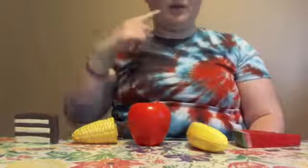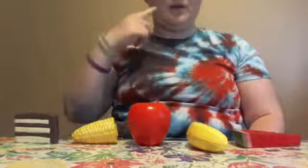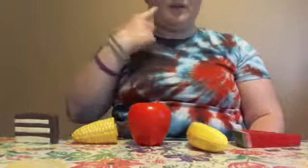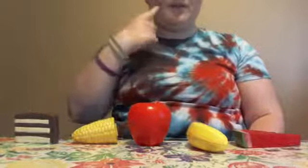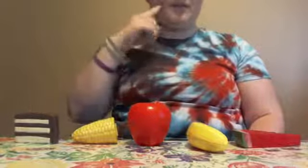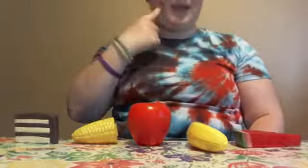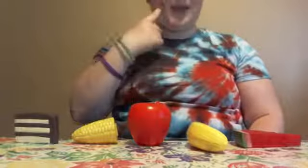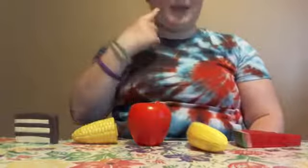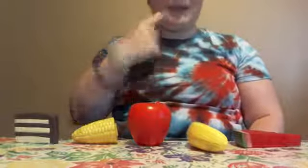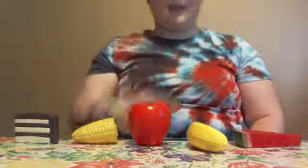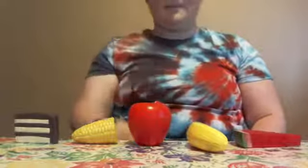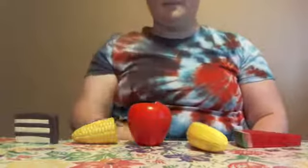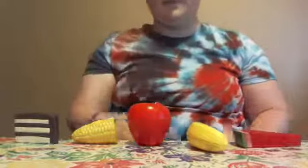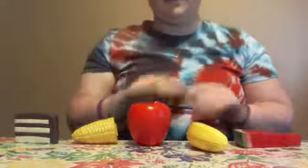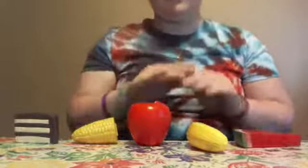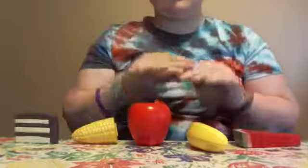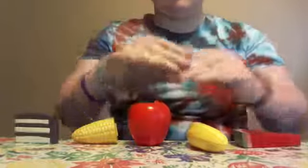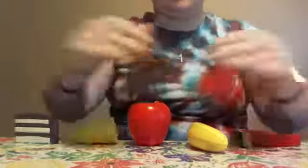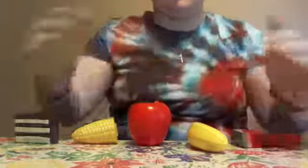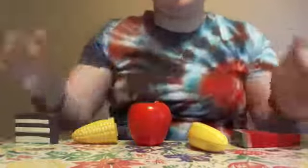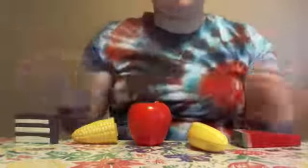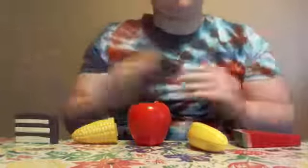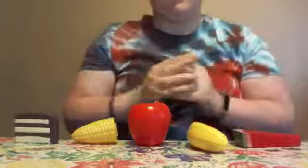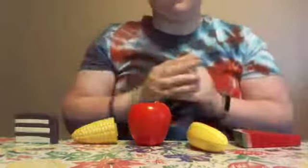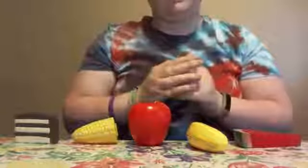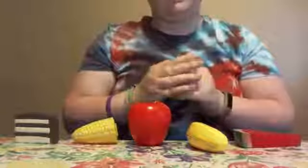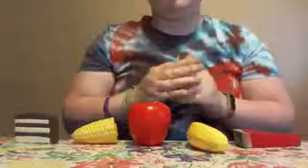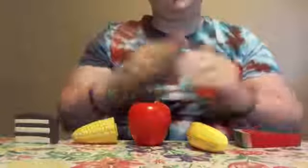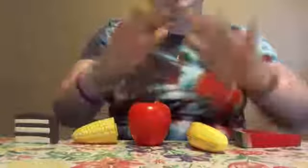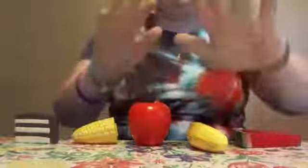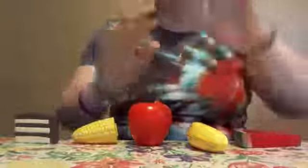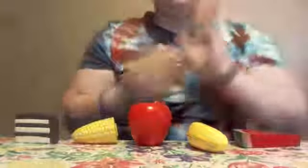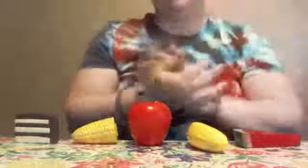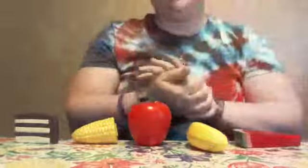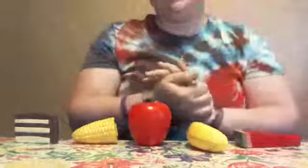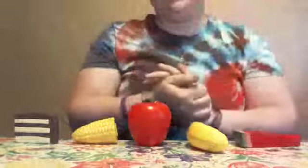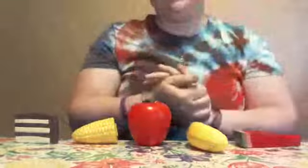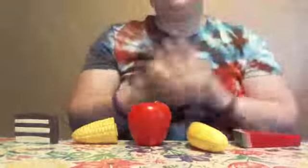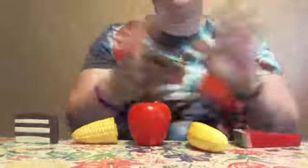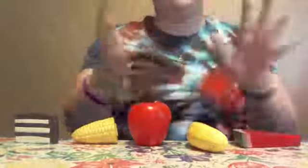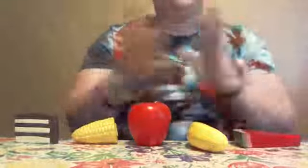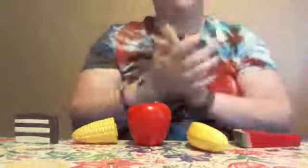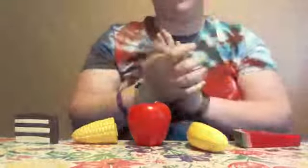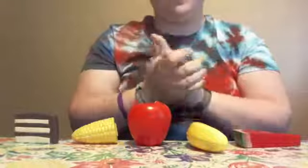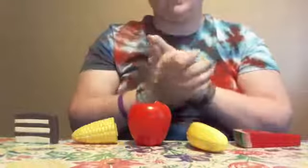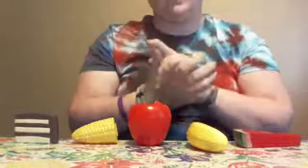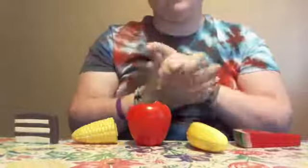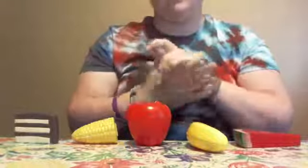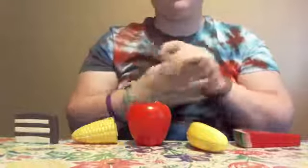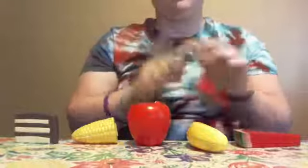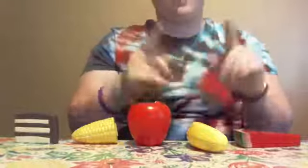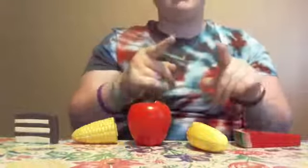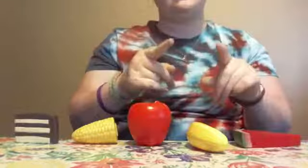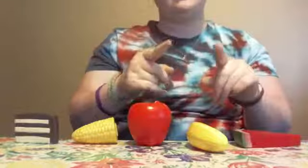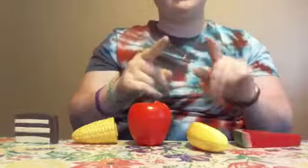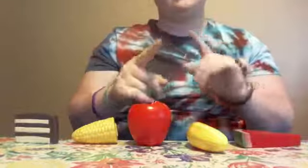or candy. So I have all of these, and I'm going to cover the camera for a second, take one away, and I want you guys